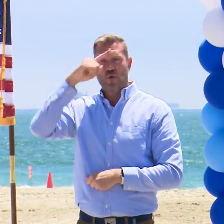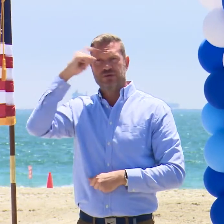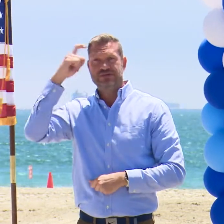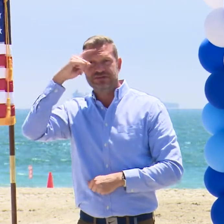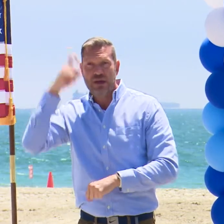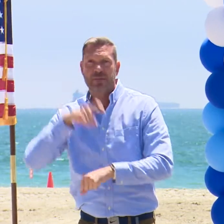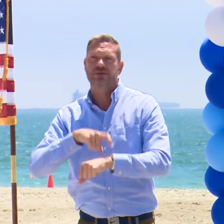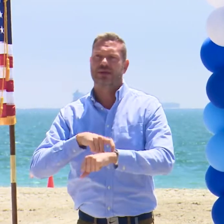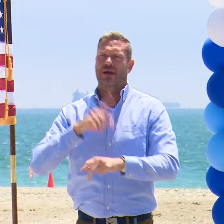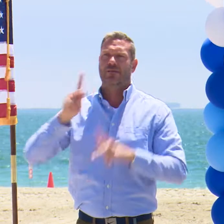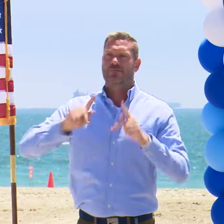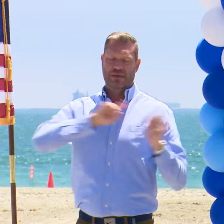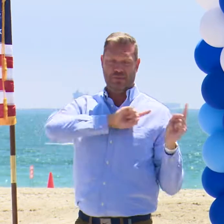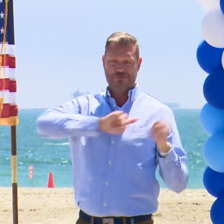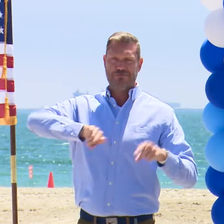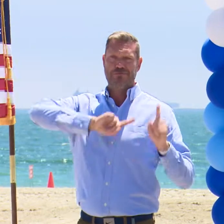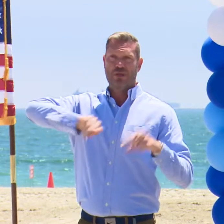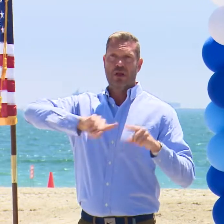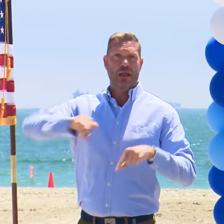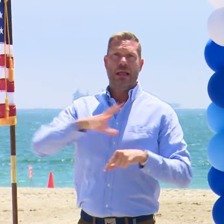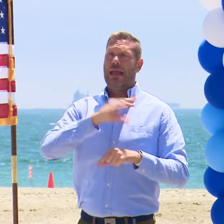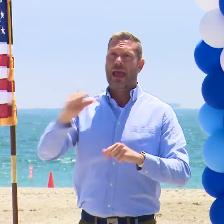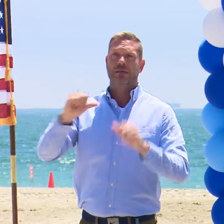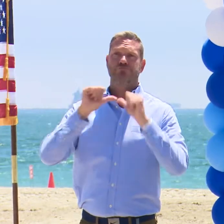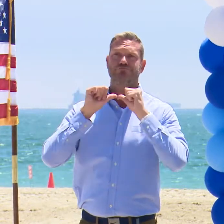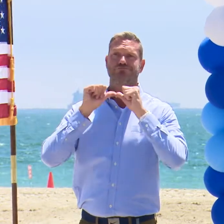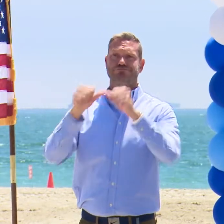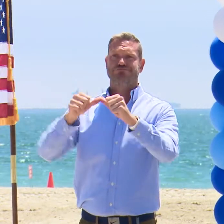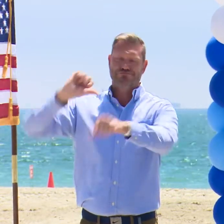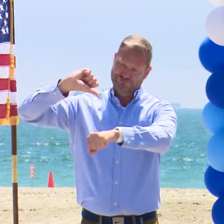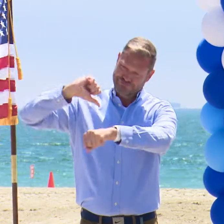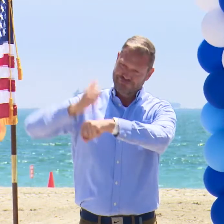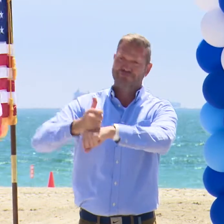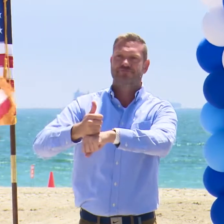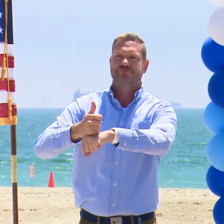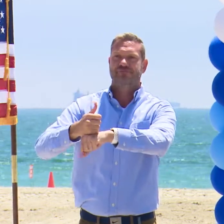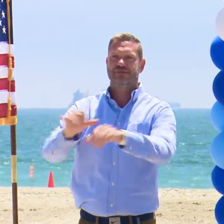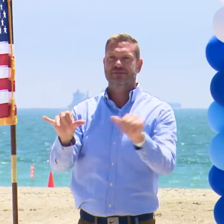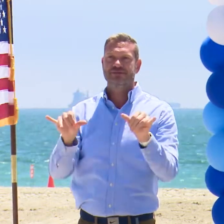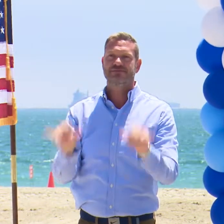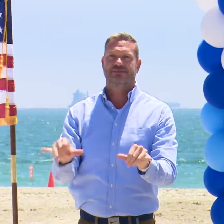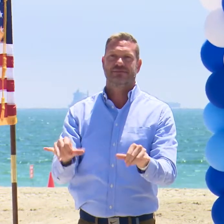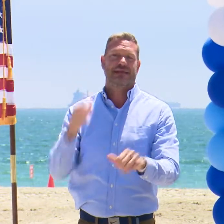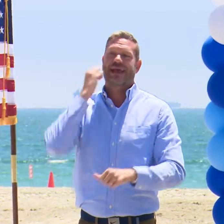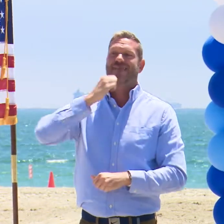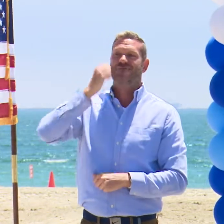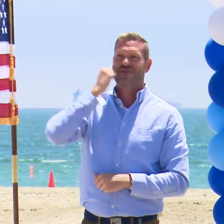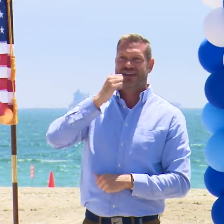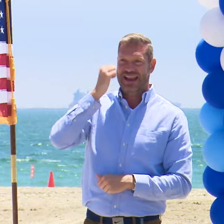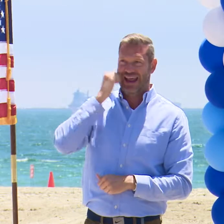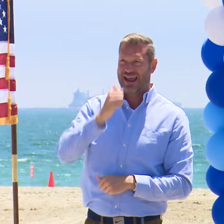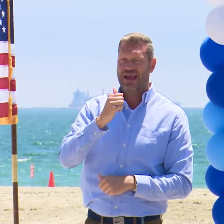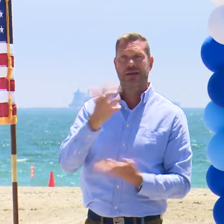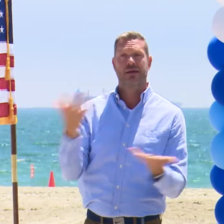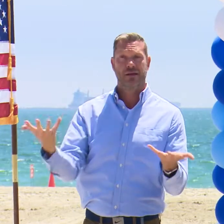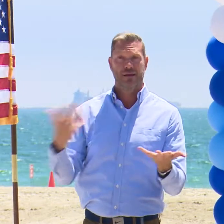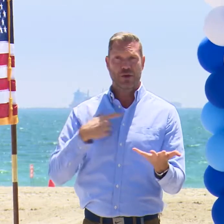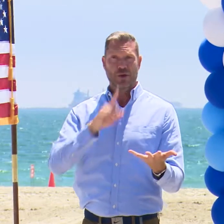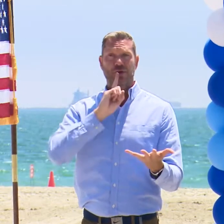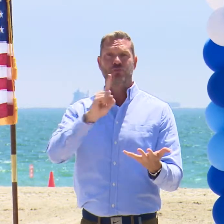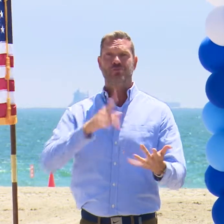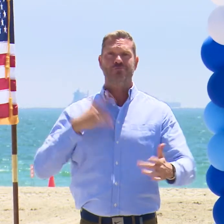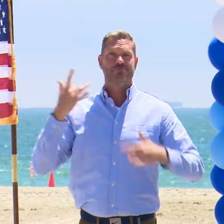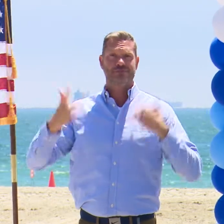people are using our beaches, and they're permanently out here. So you're gonna see these actually out here every single day, which is, I think, really, really